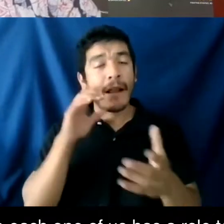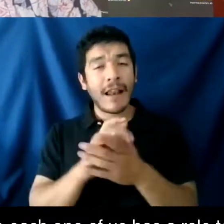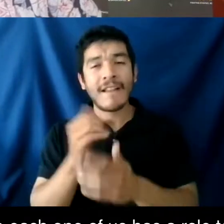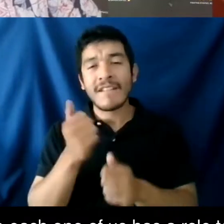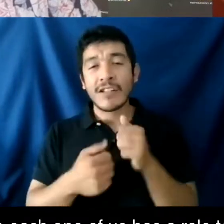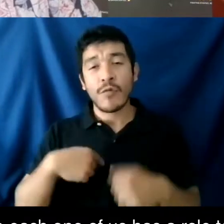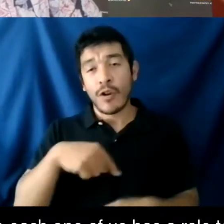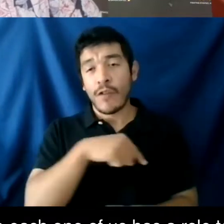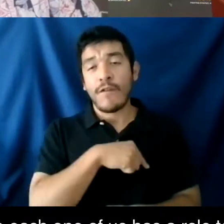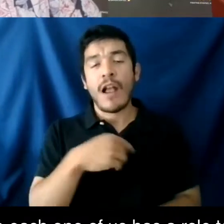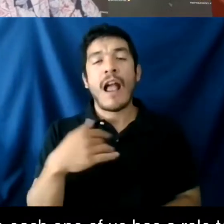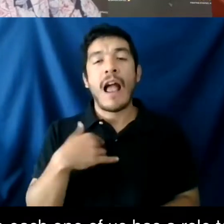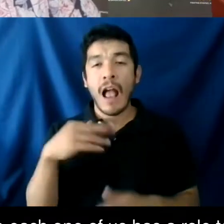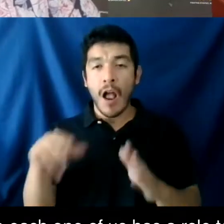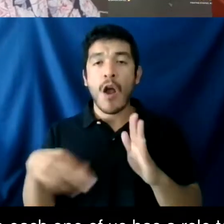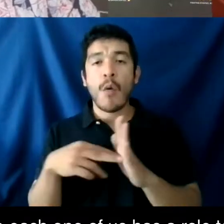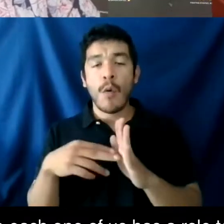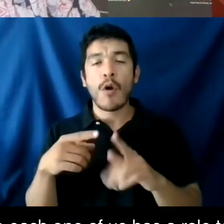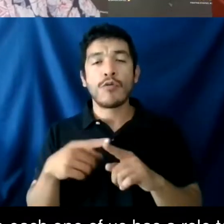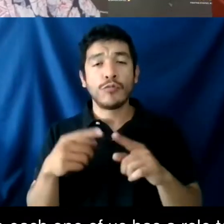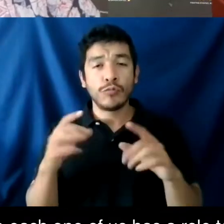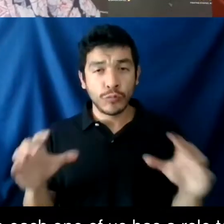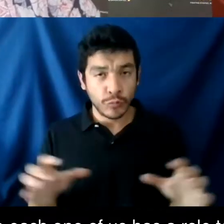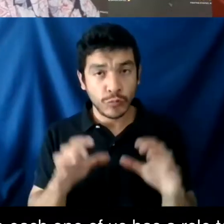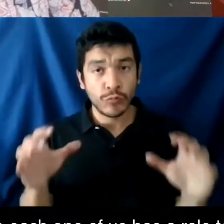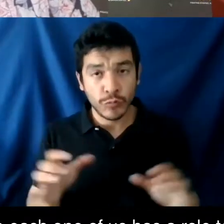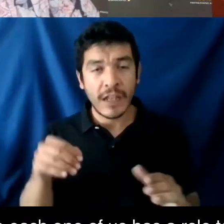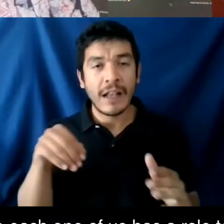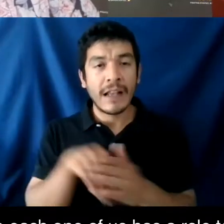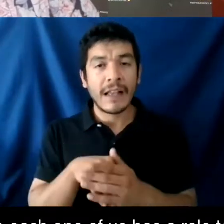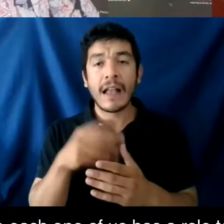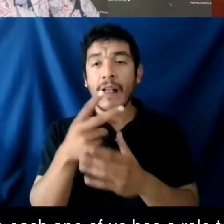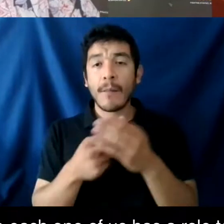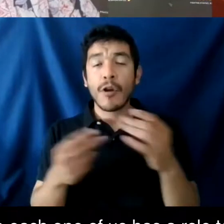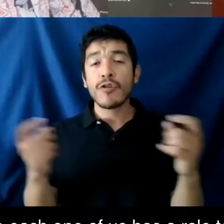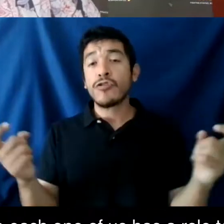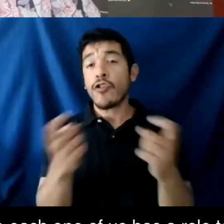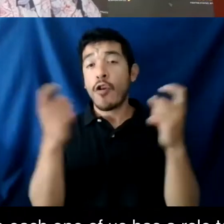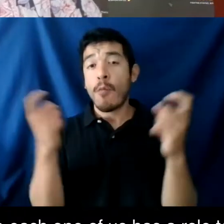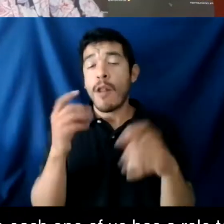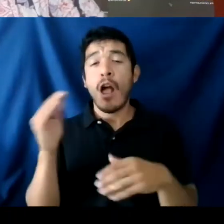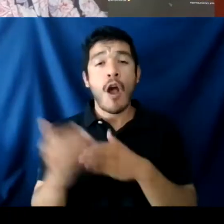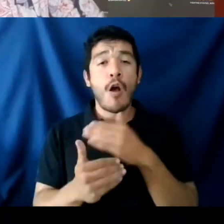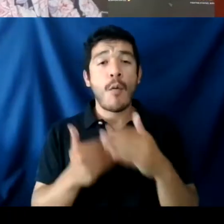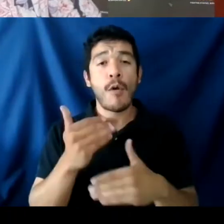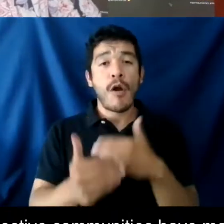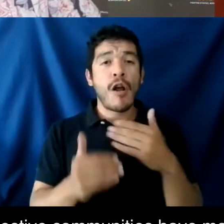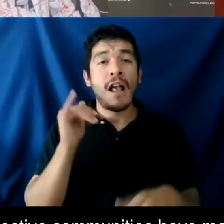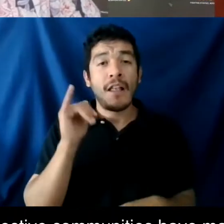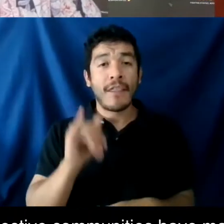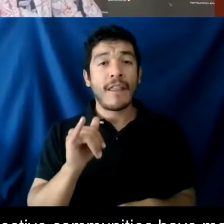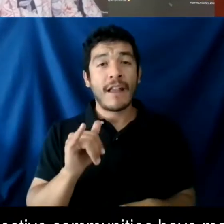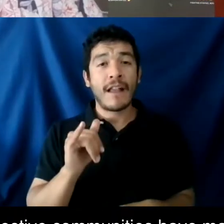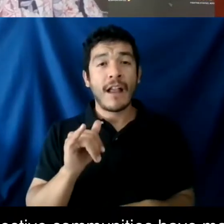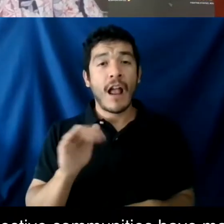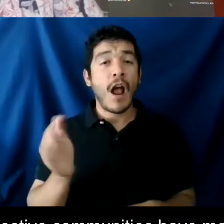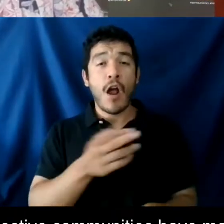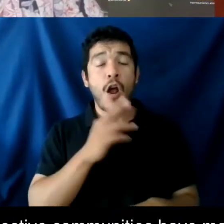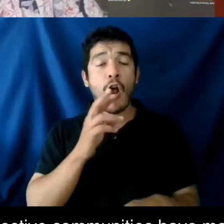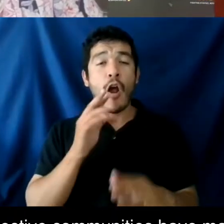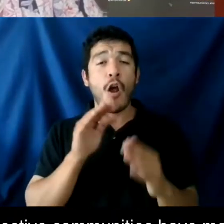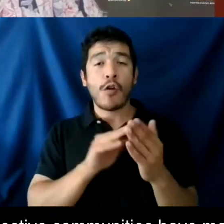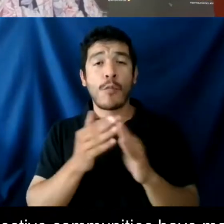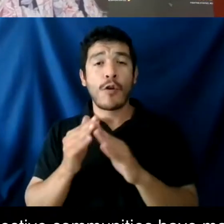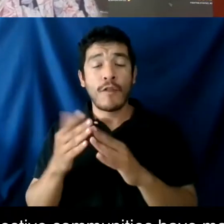us has a role to play in both celebrating the progress that our respective communities